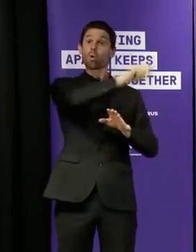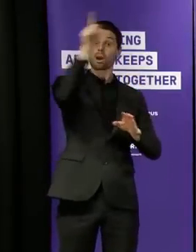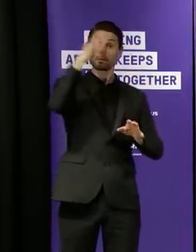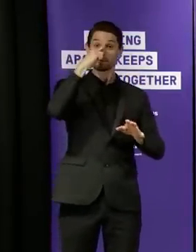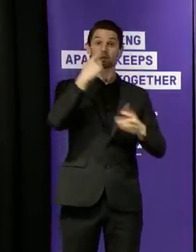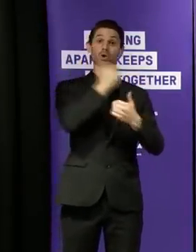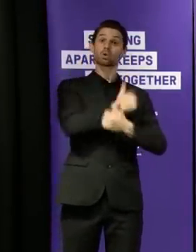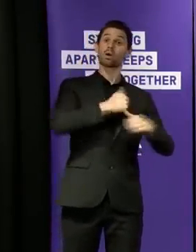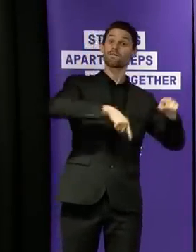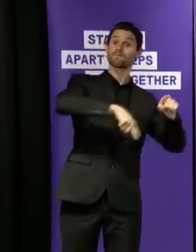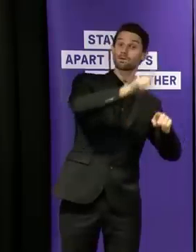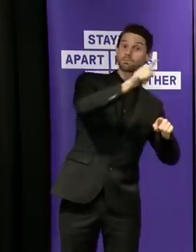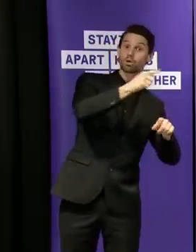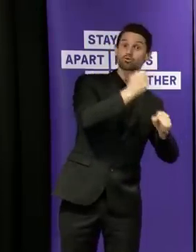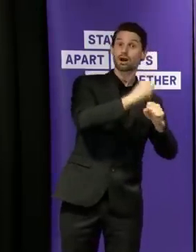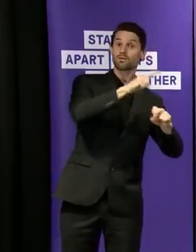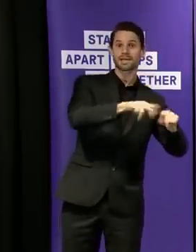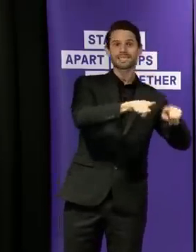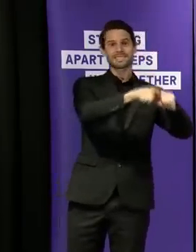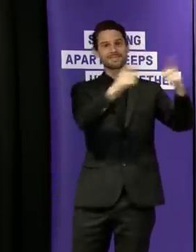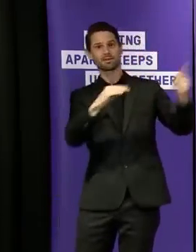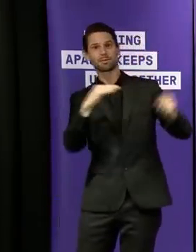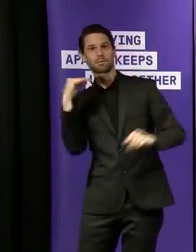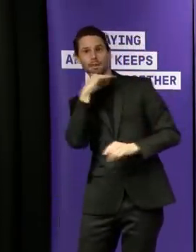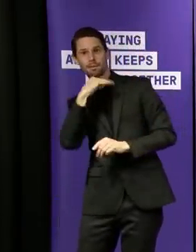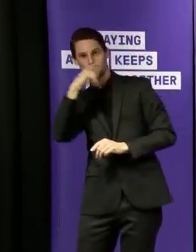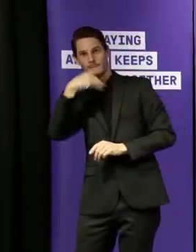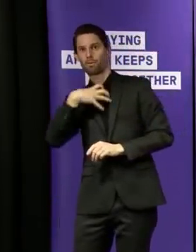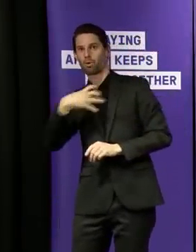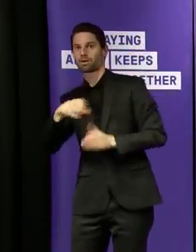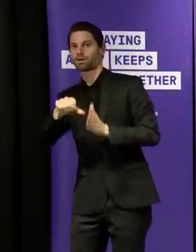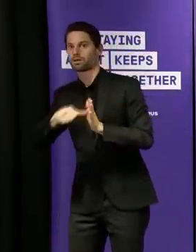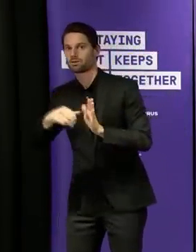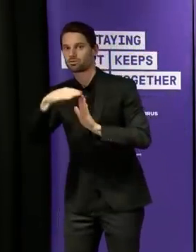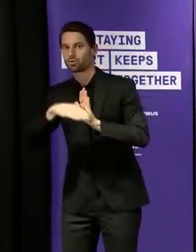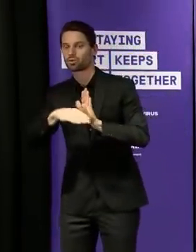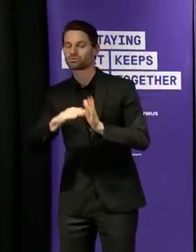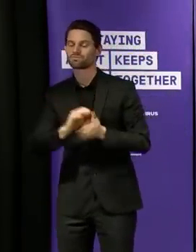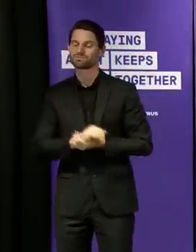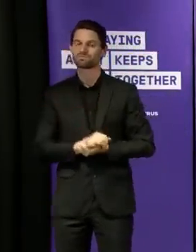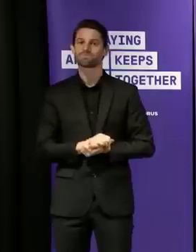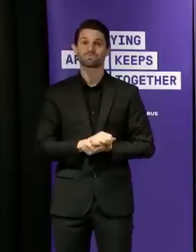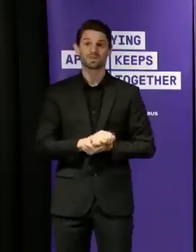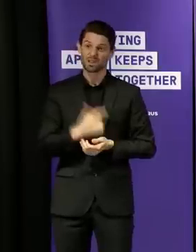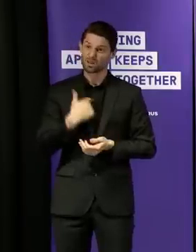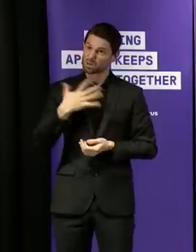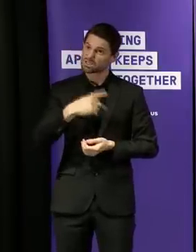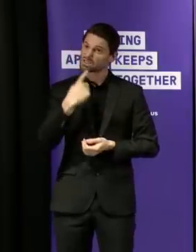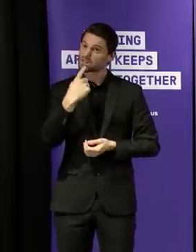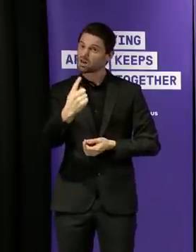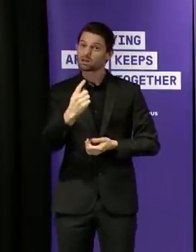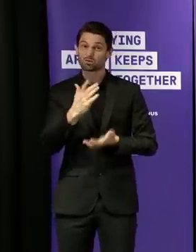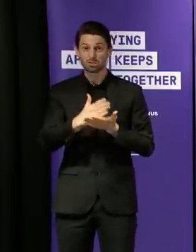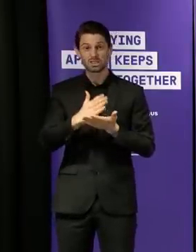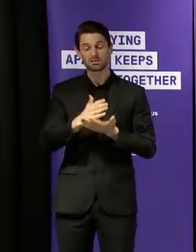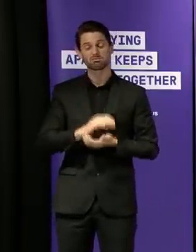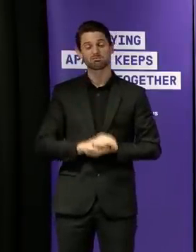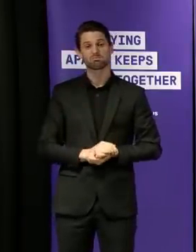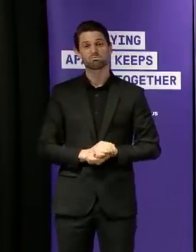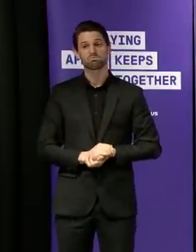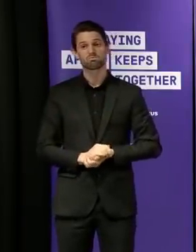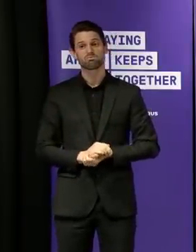As this is a bit challenging. We had a bit of a chat about this, or we have over recent days. You can think of other times